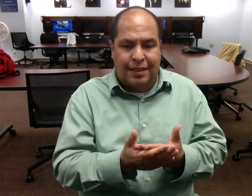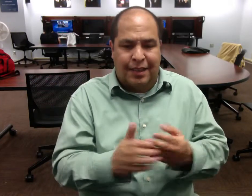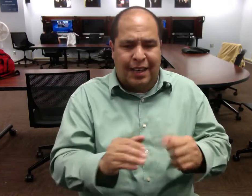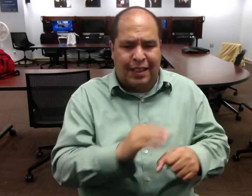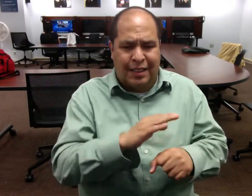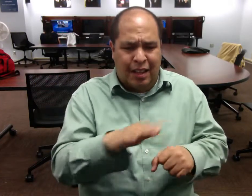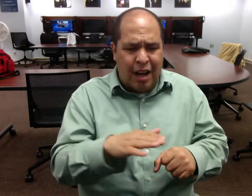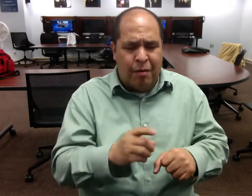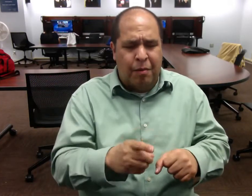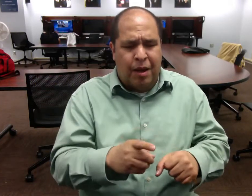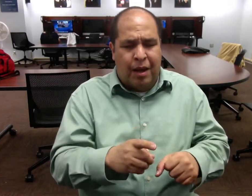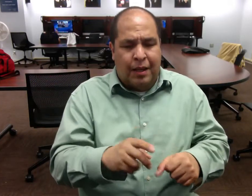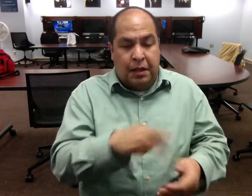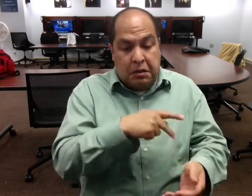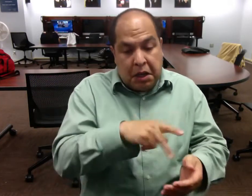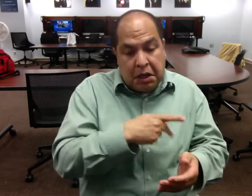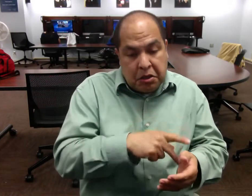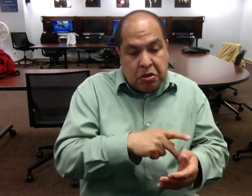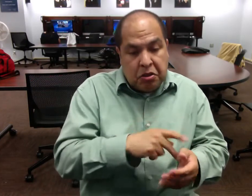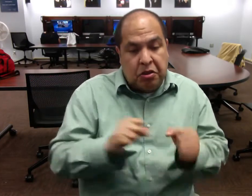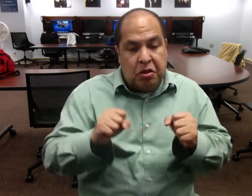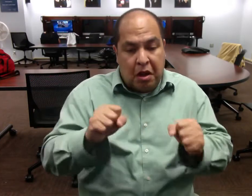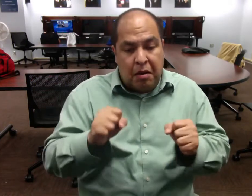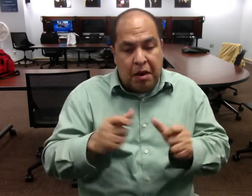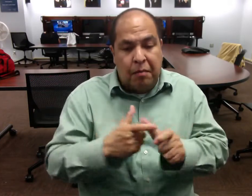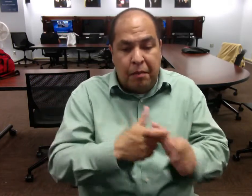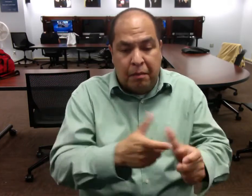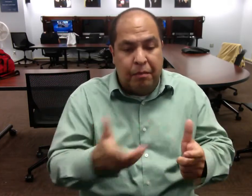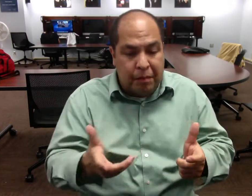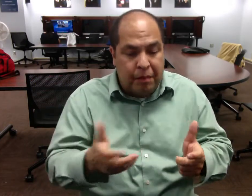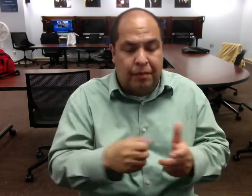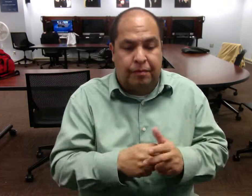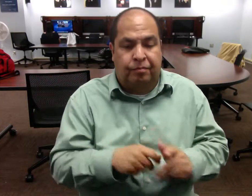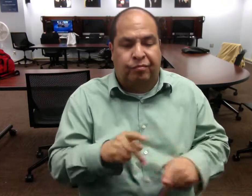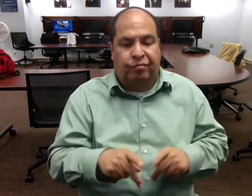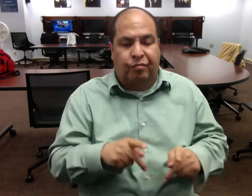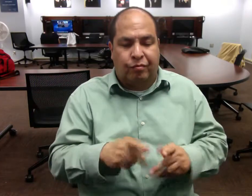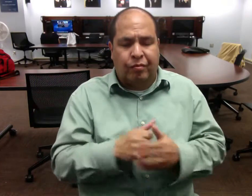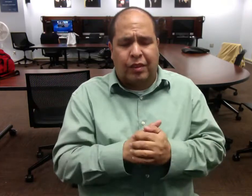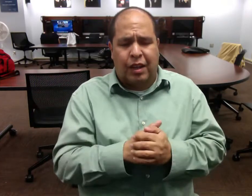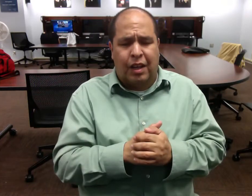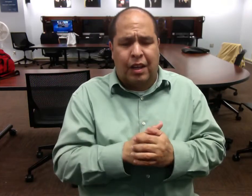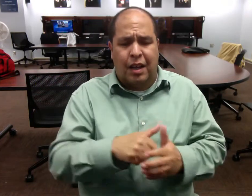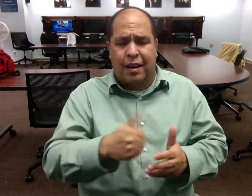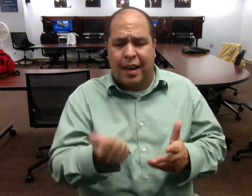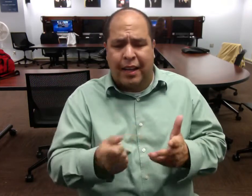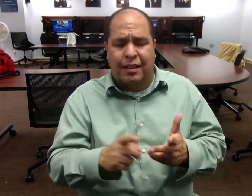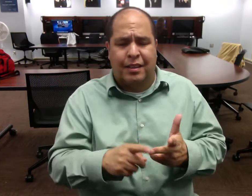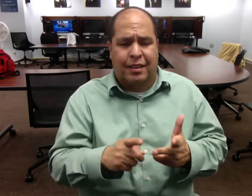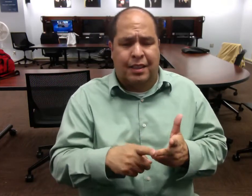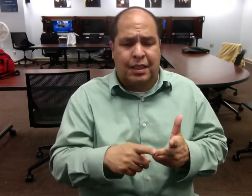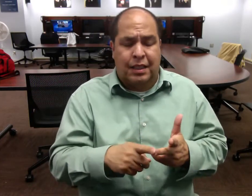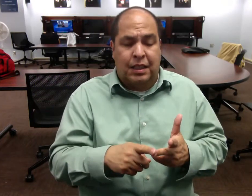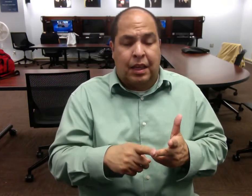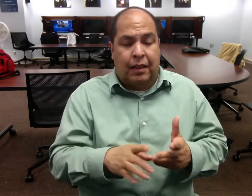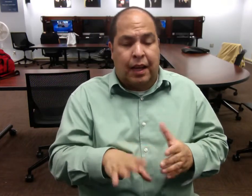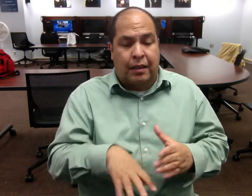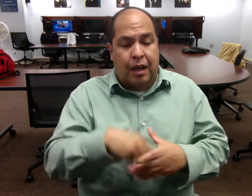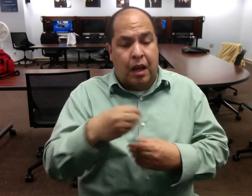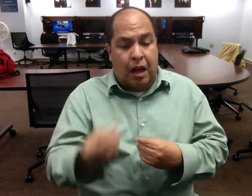Next, there is interpersonal intelligence, which means that you can understand other people